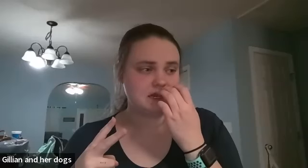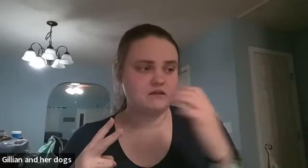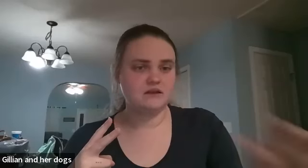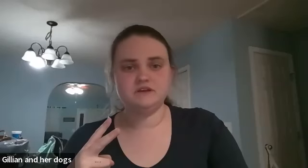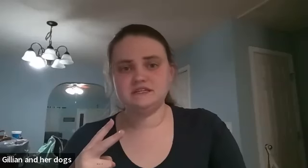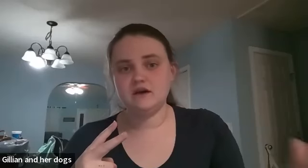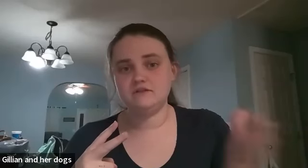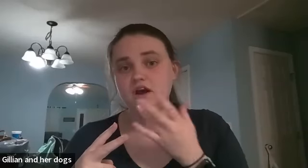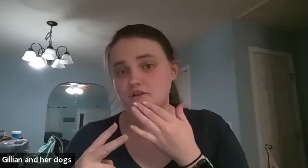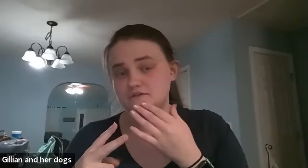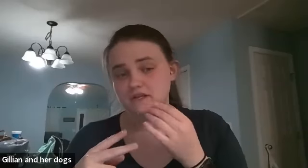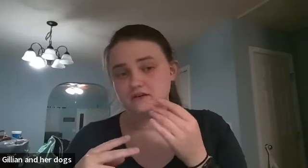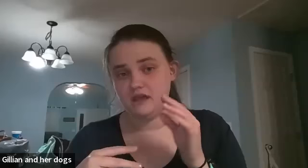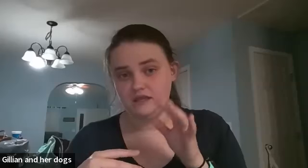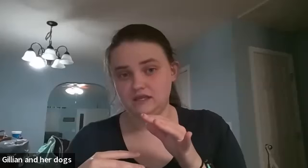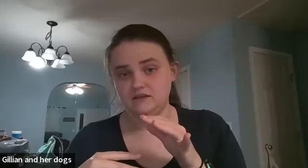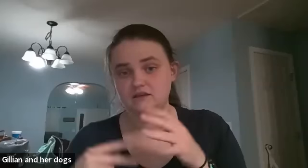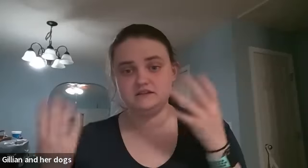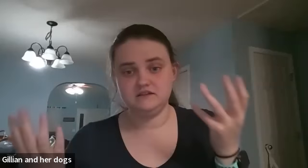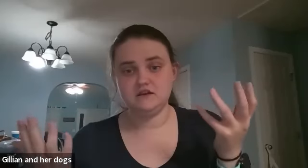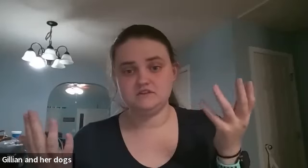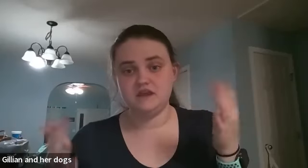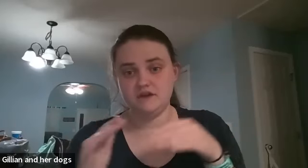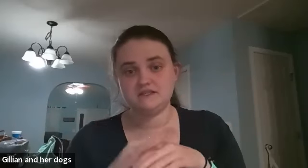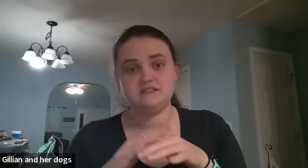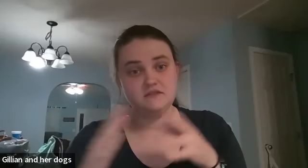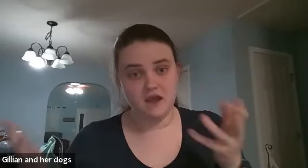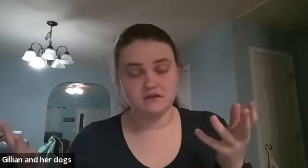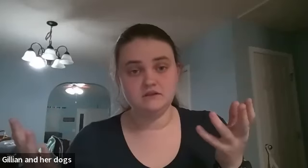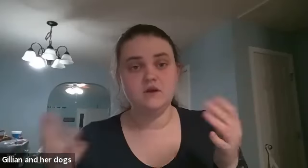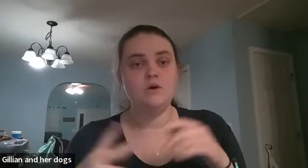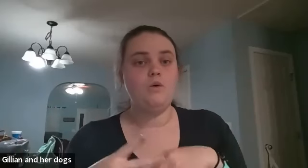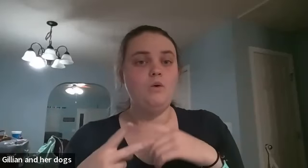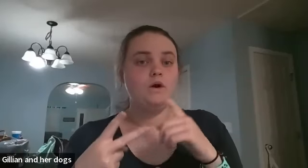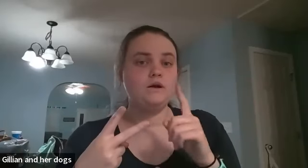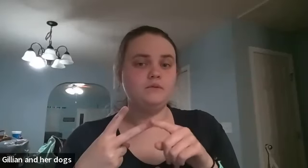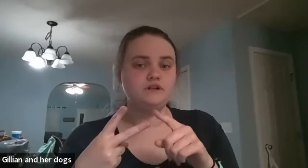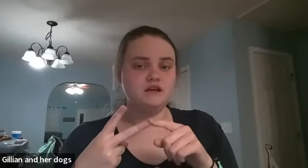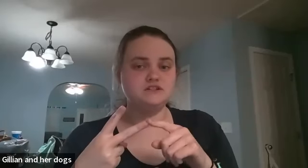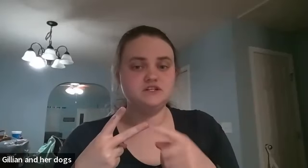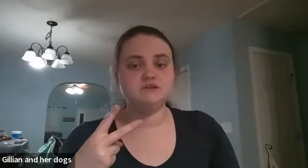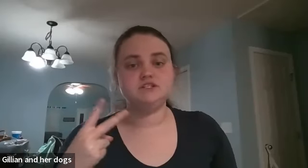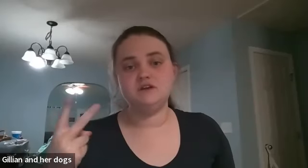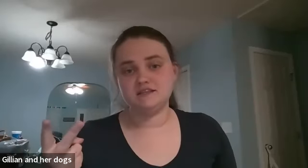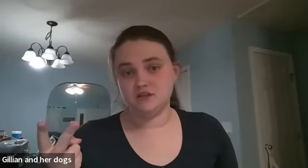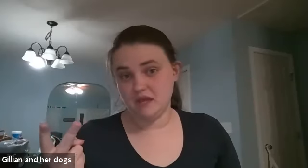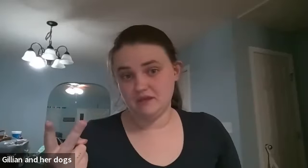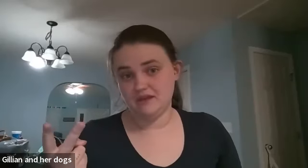out, like we could send out the colors video, Katie, to them so they have access to that. Or what you guys could do is you guys could maybe, if